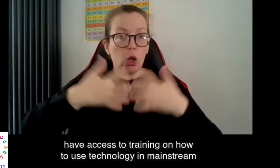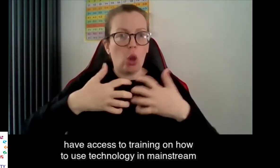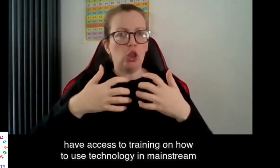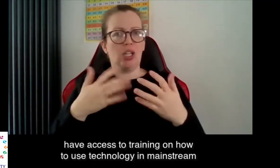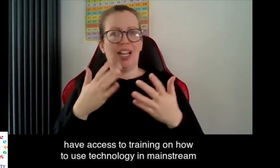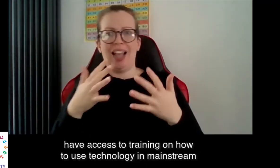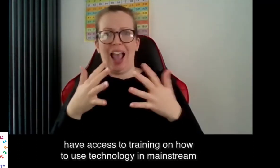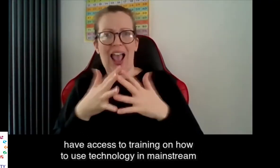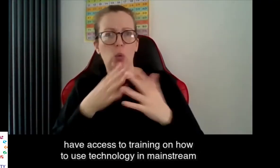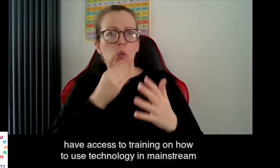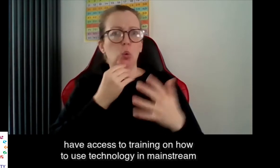to support deaf children.